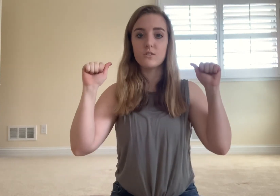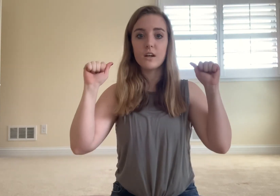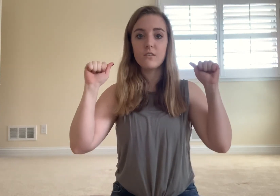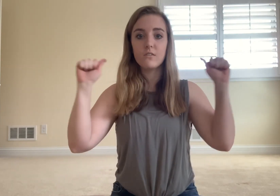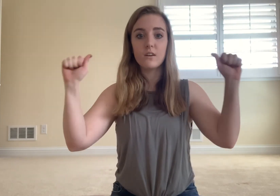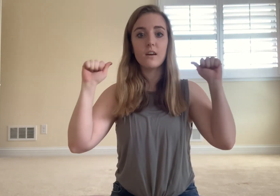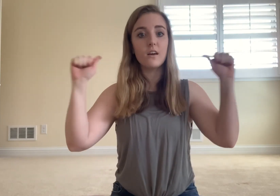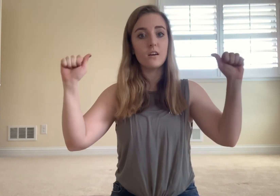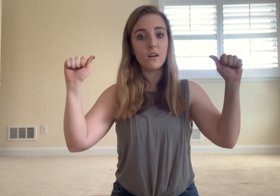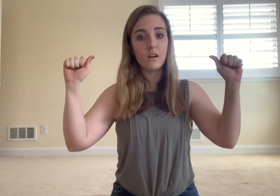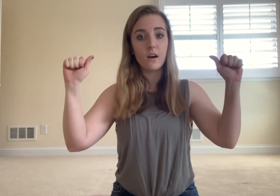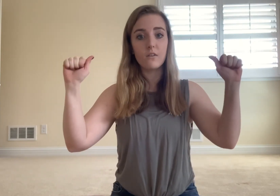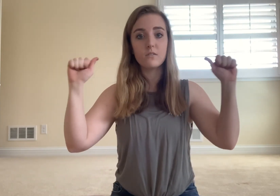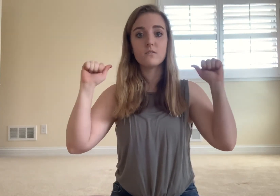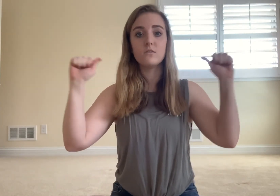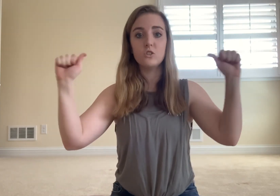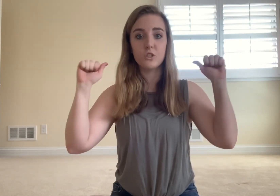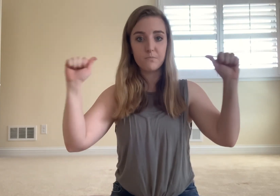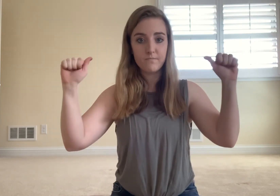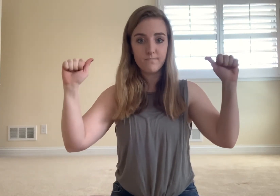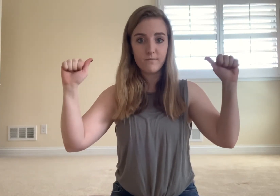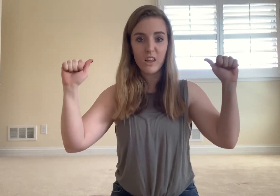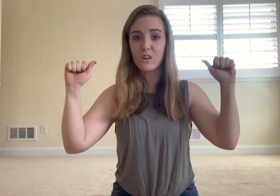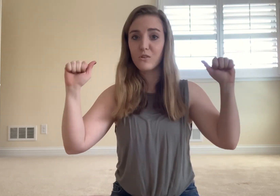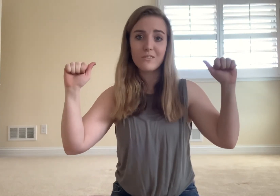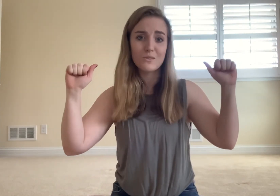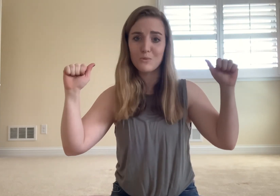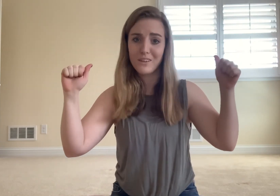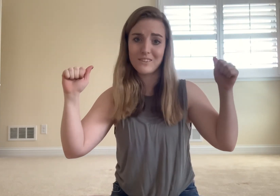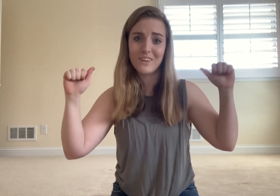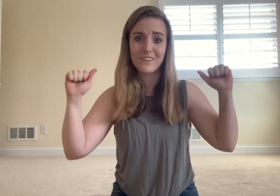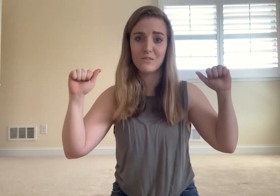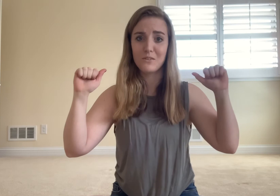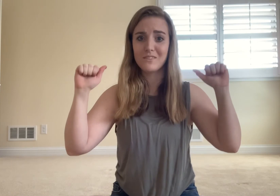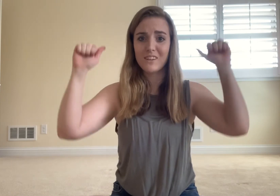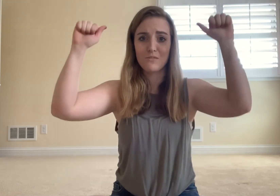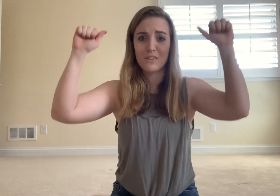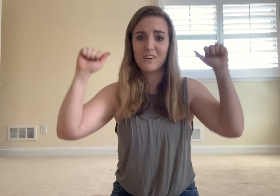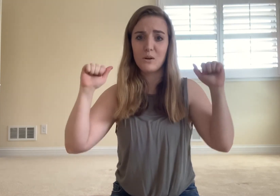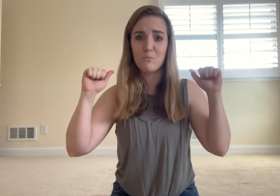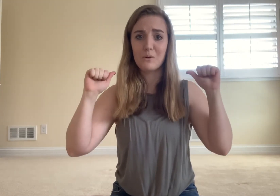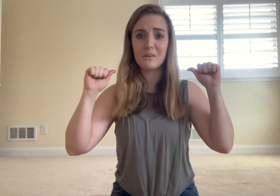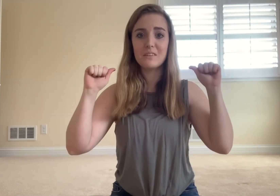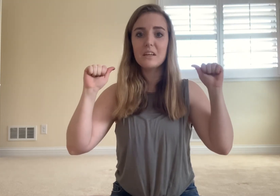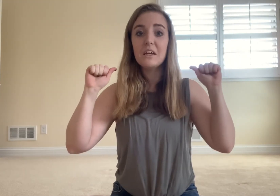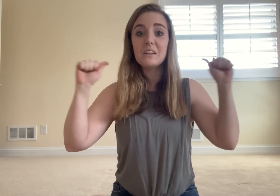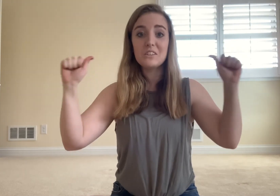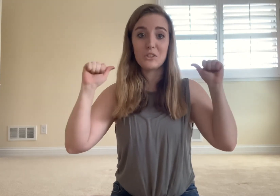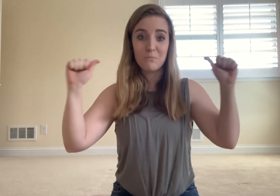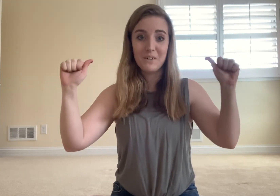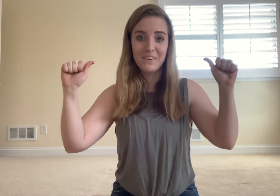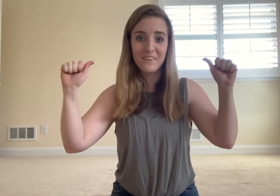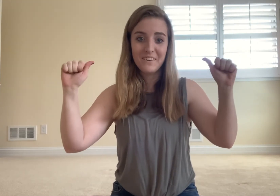out, out, gym. Like you're lifting weights. I don't know, it's not really up, but gym.